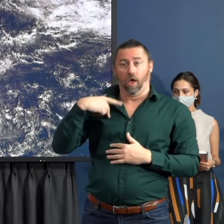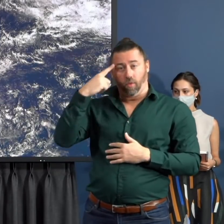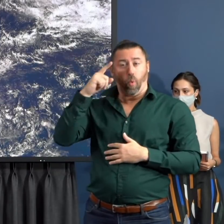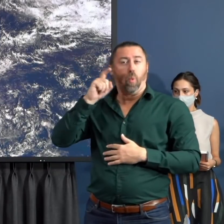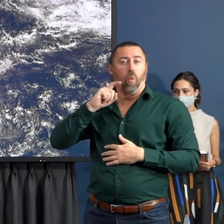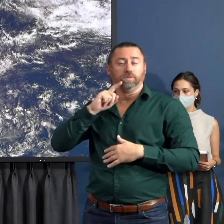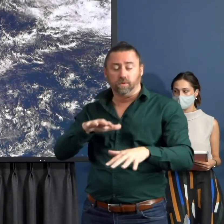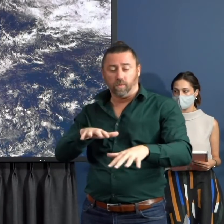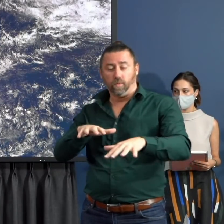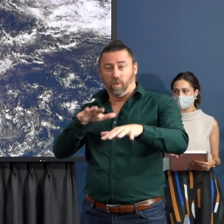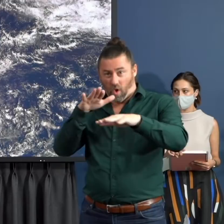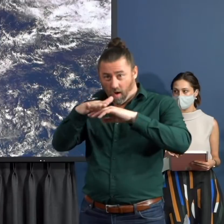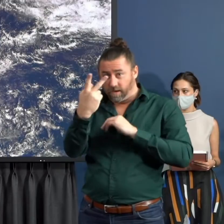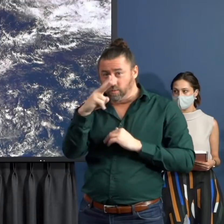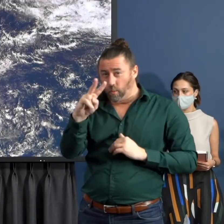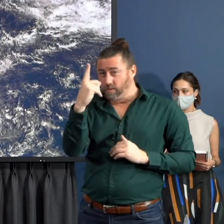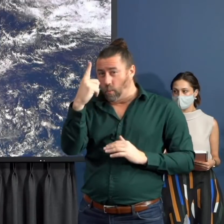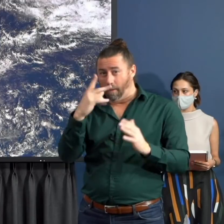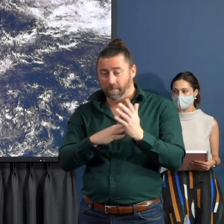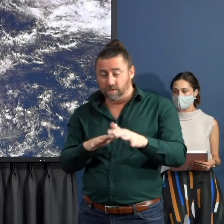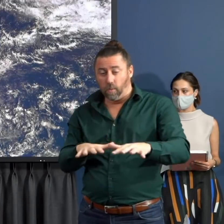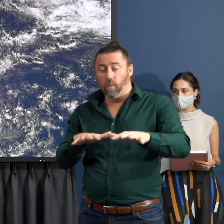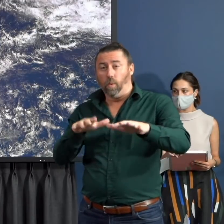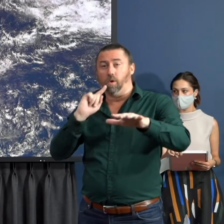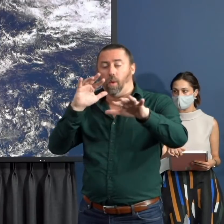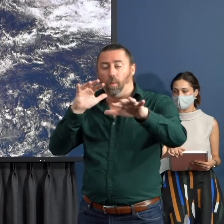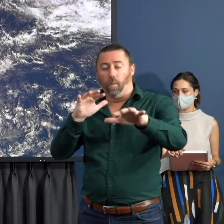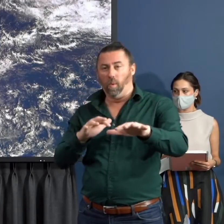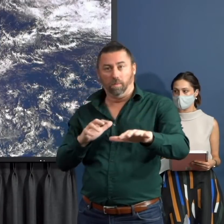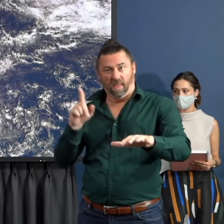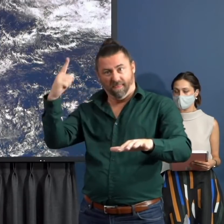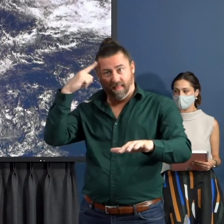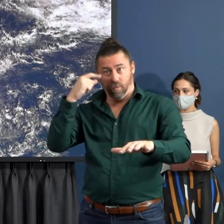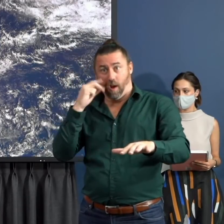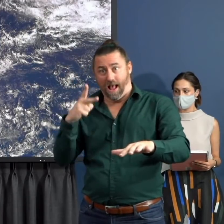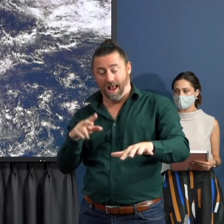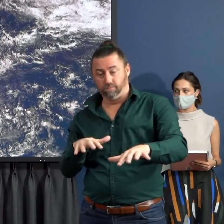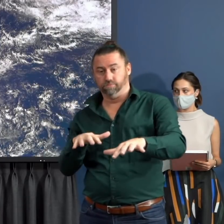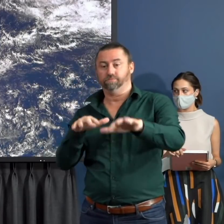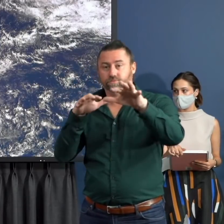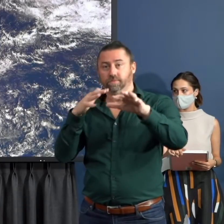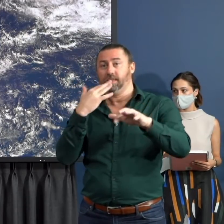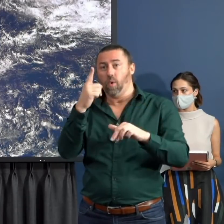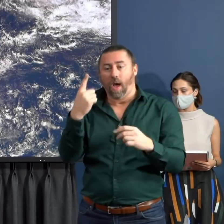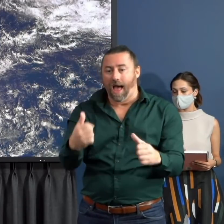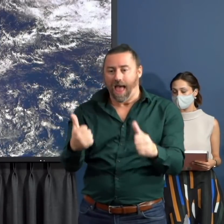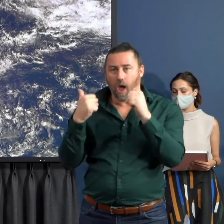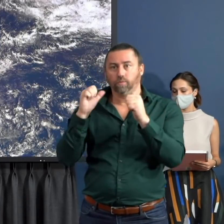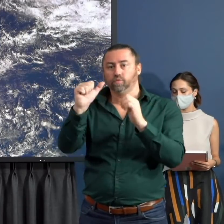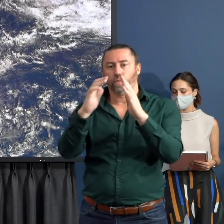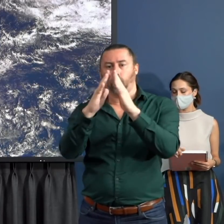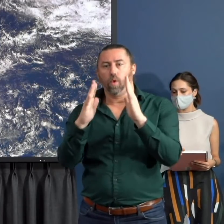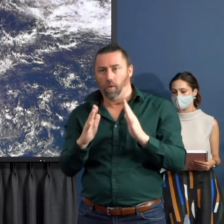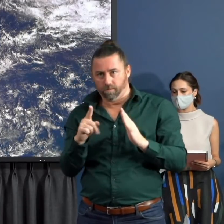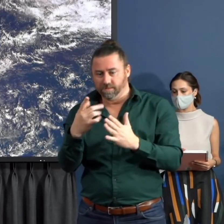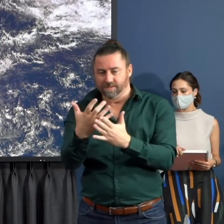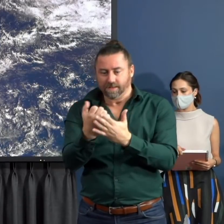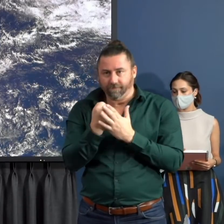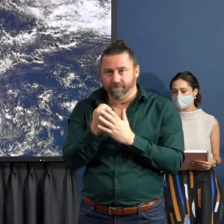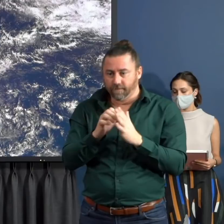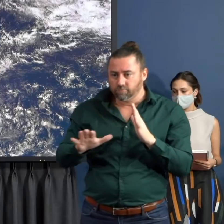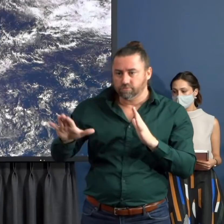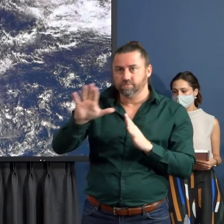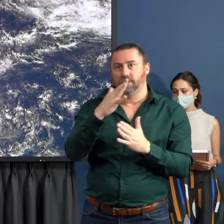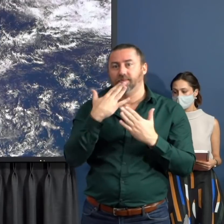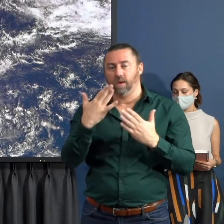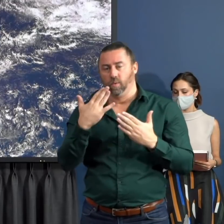of 21 metres. Thank you to everyone who evacuated. Everybody is safe in that region at the moment,